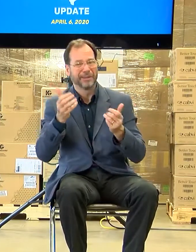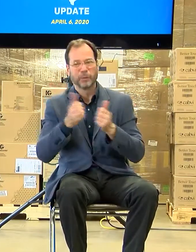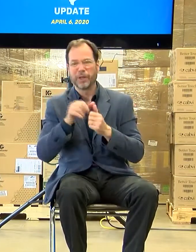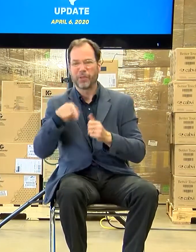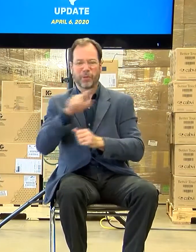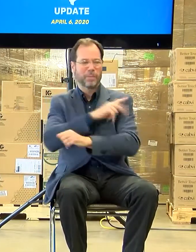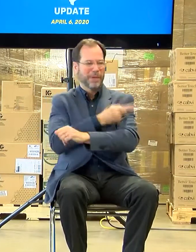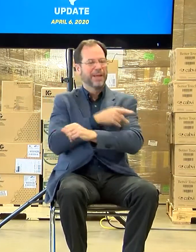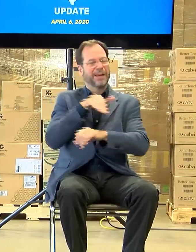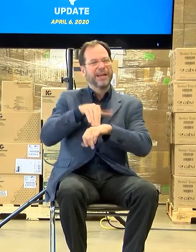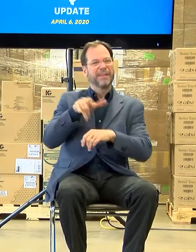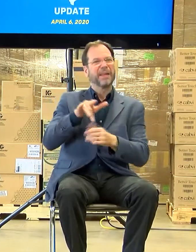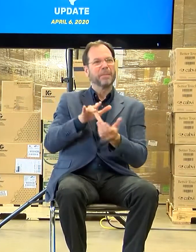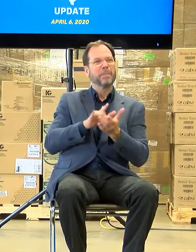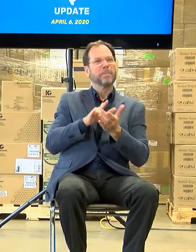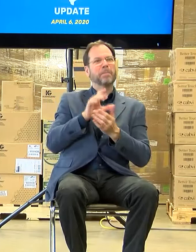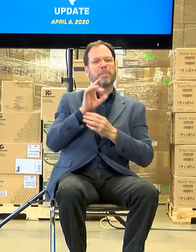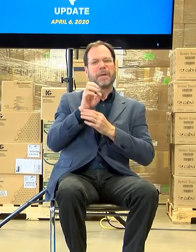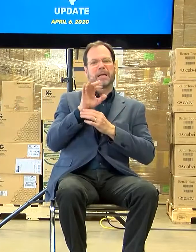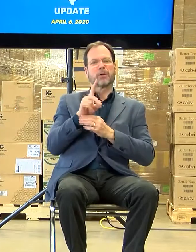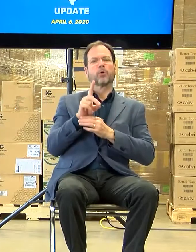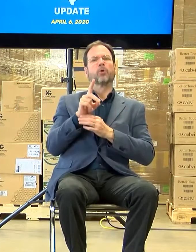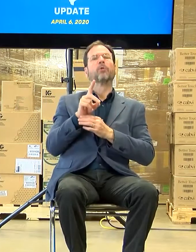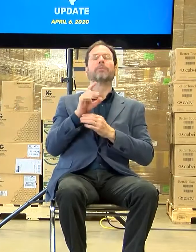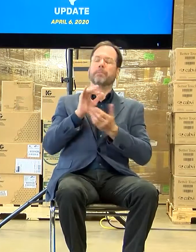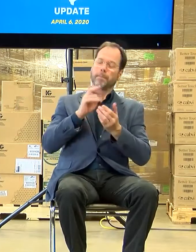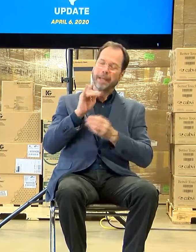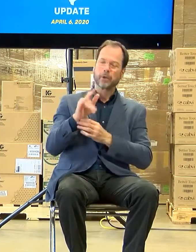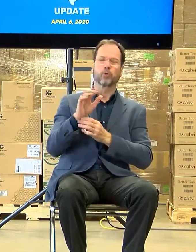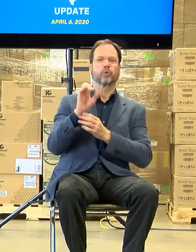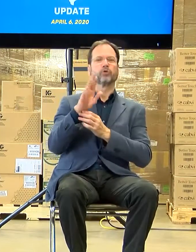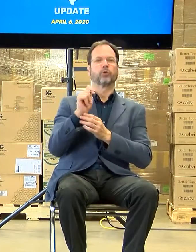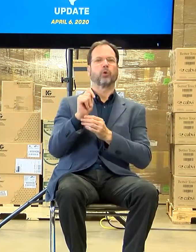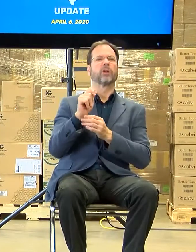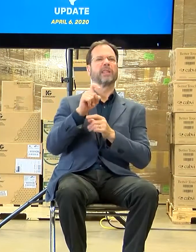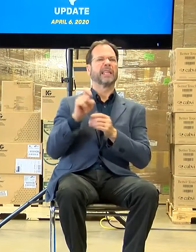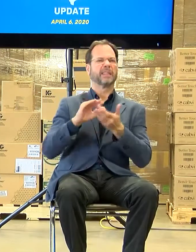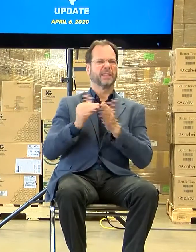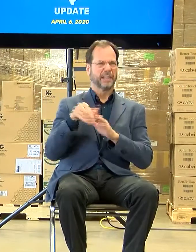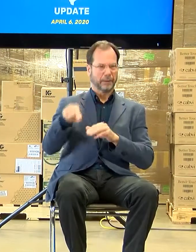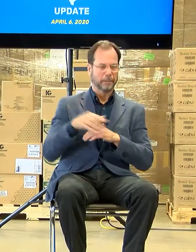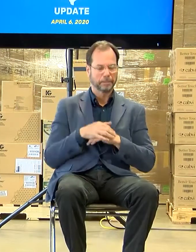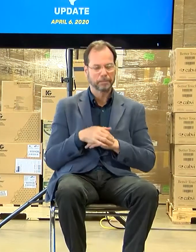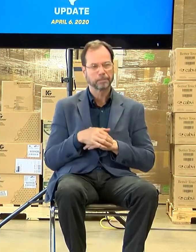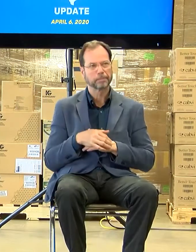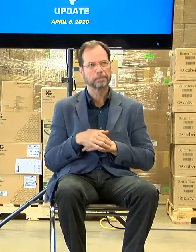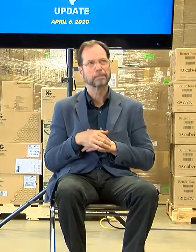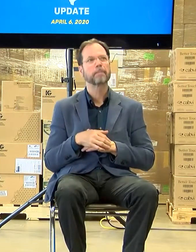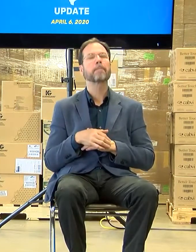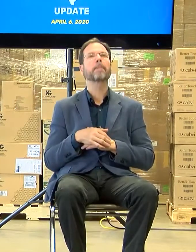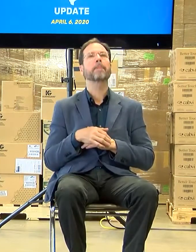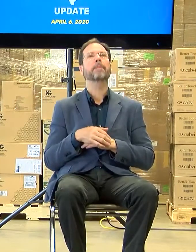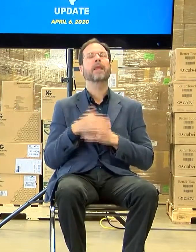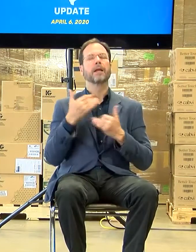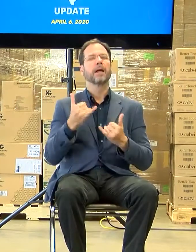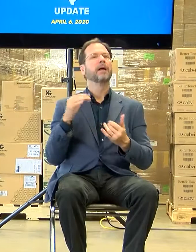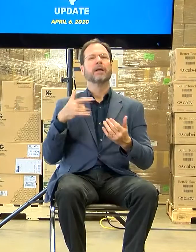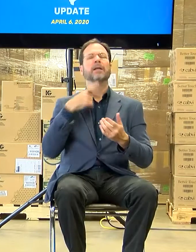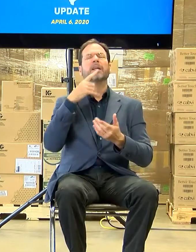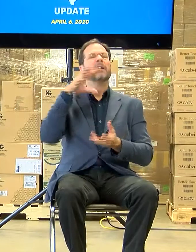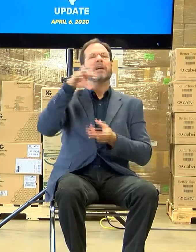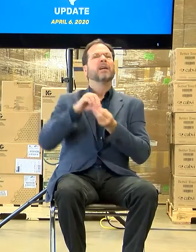at the medical resort Texas City. Some update with regard to numbers here in Texas.